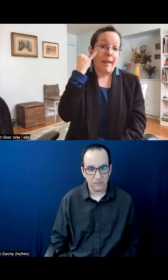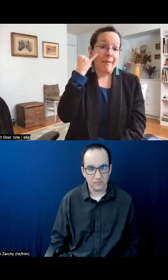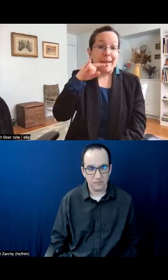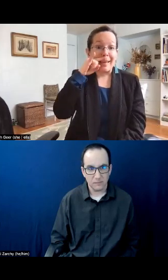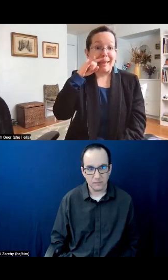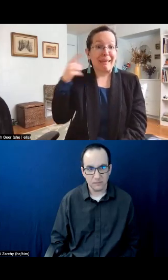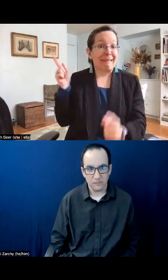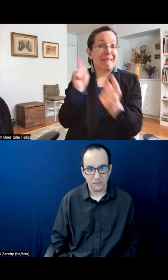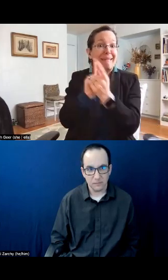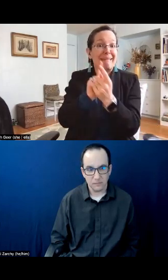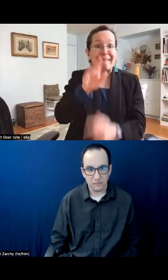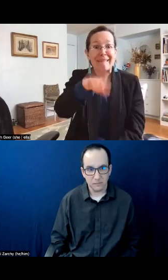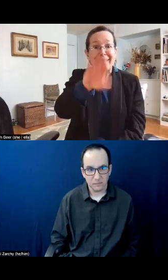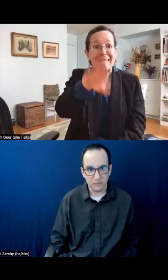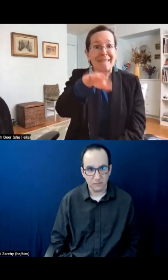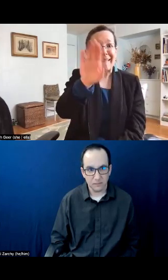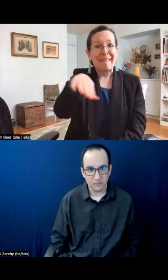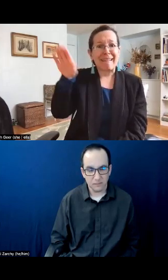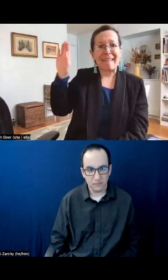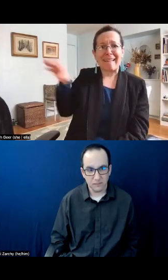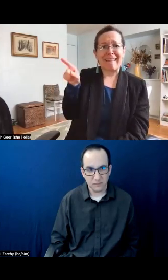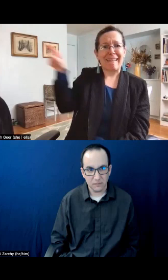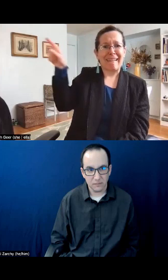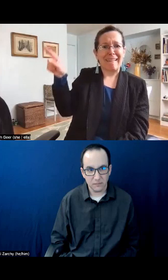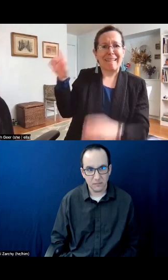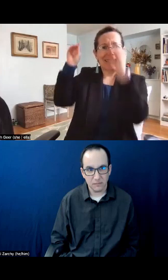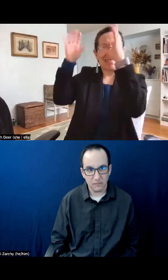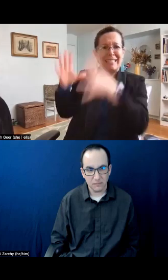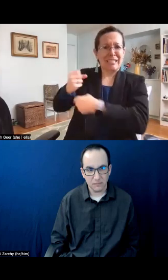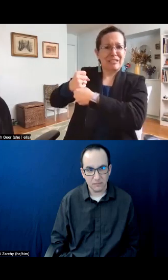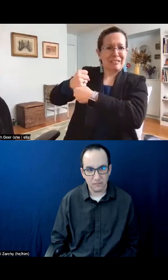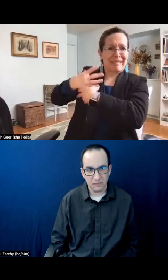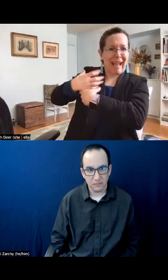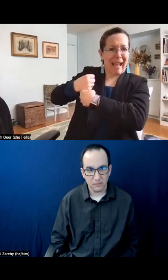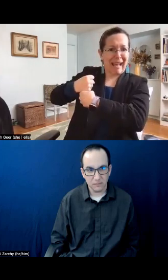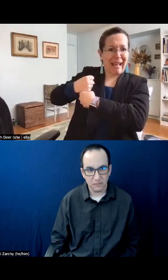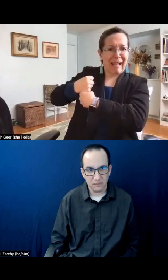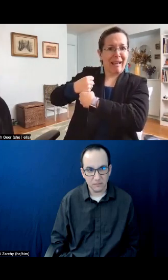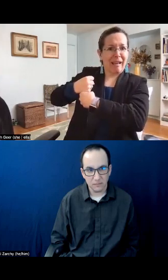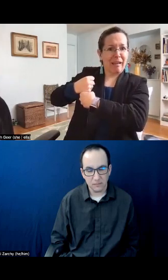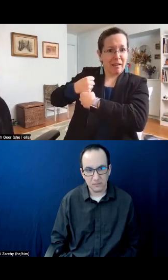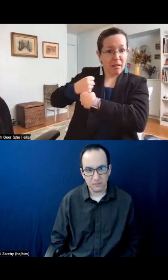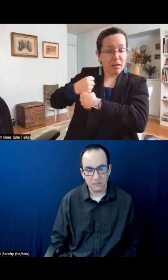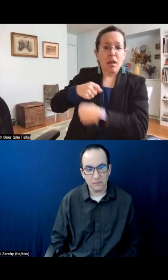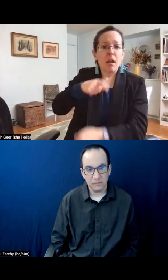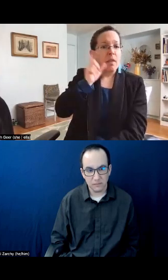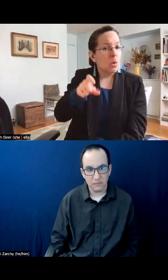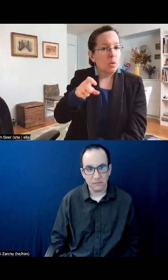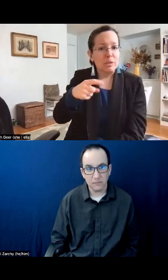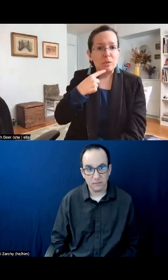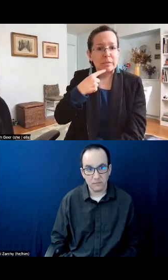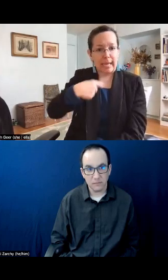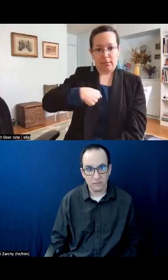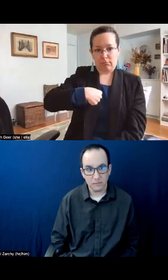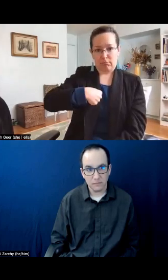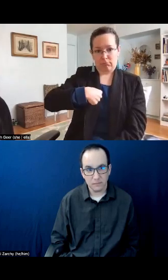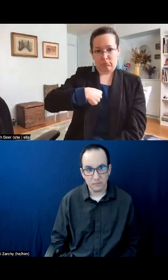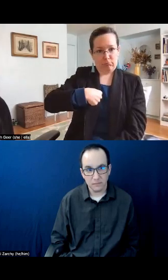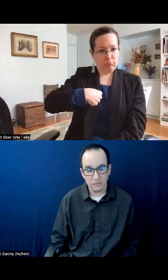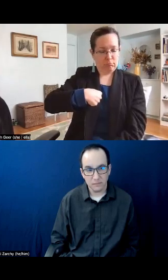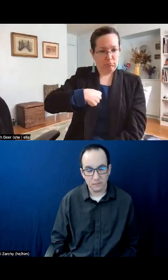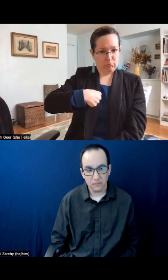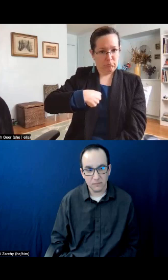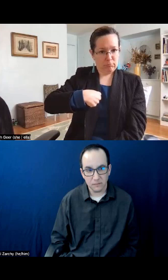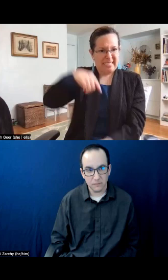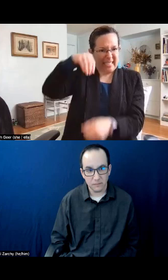verb itself. And so it can't be made discrete. So for example, if a child came up to you and said, that teacher bawled me